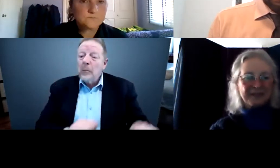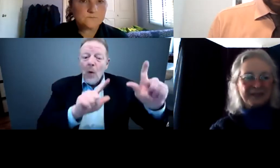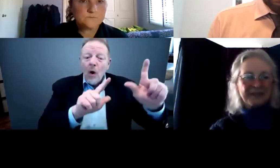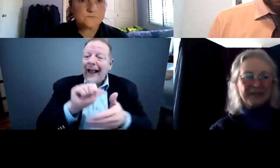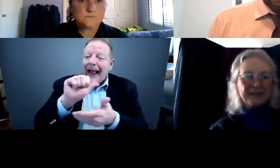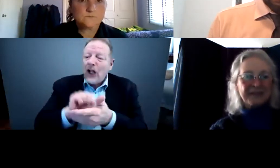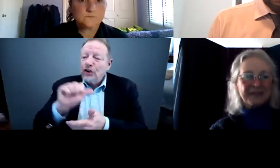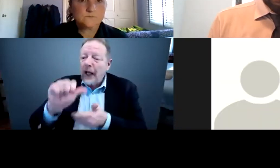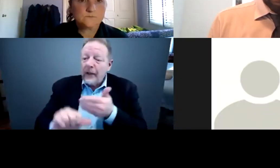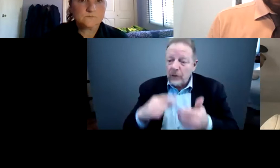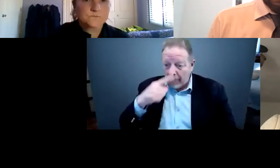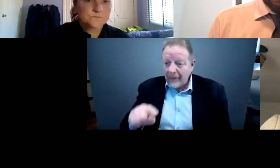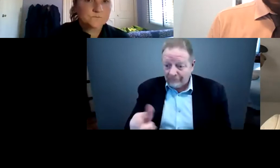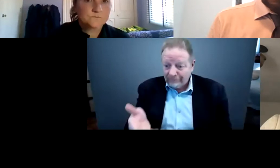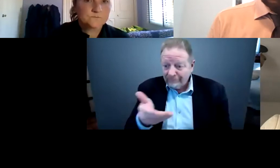Just one moment.